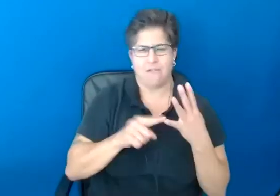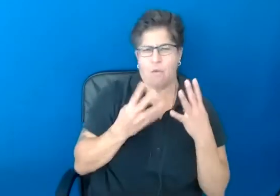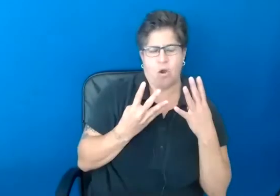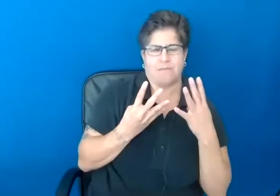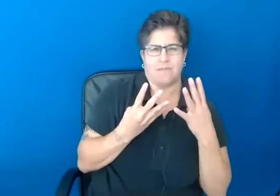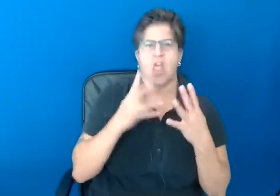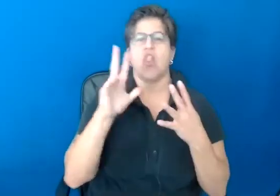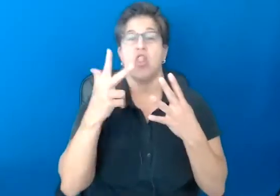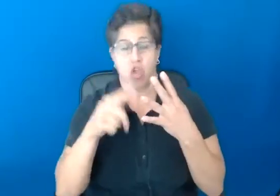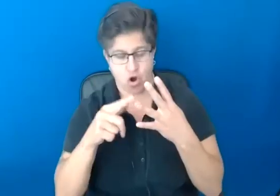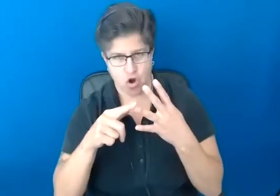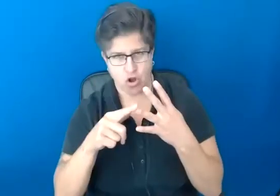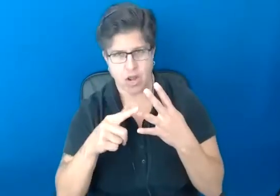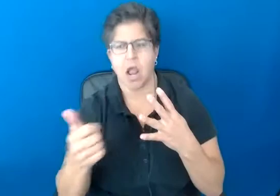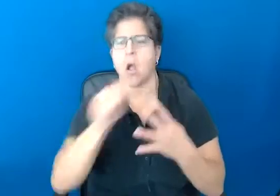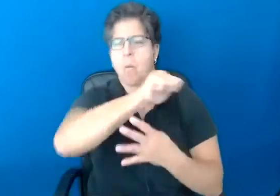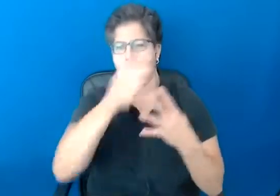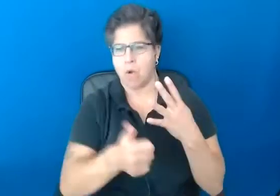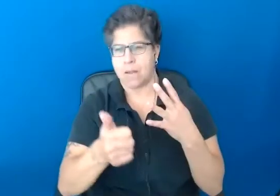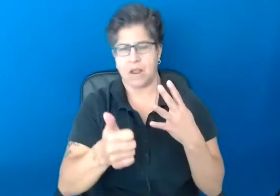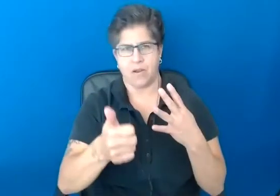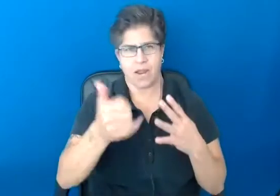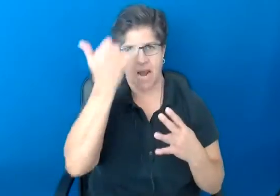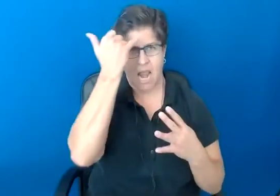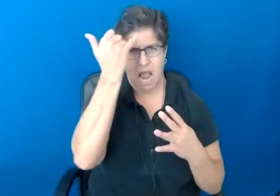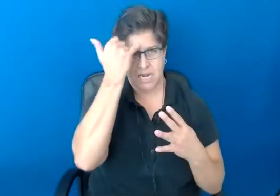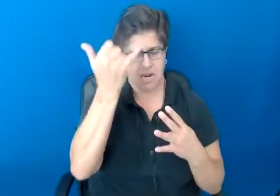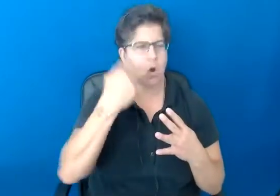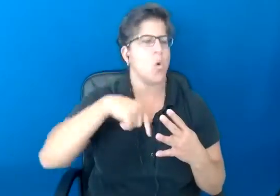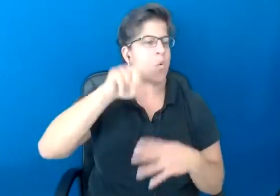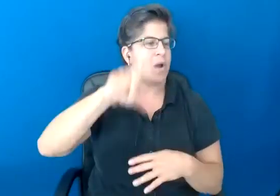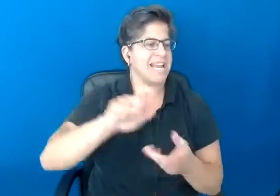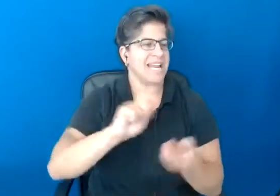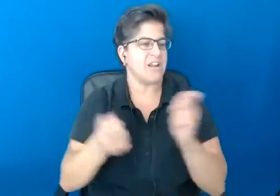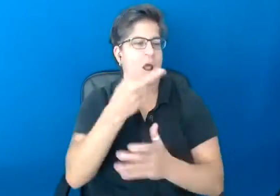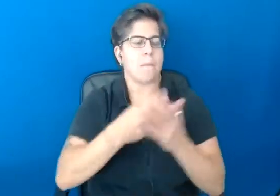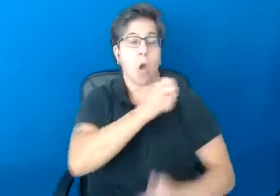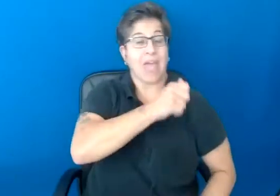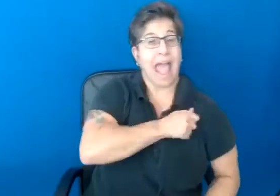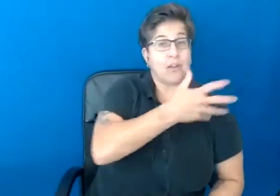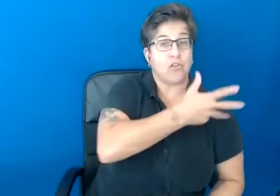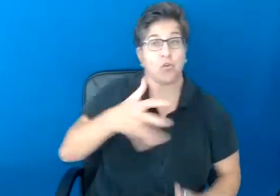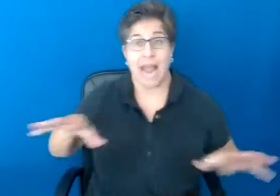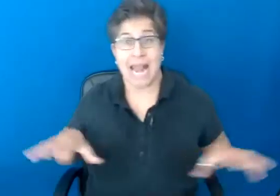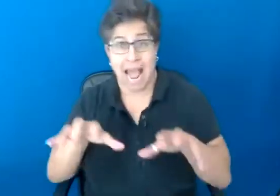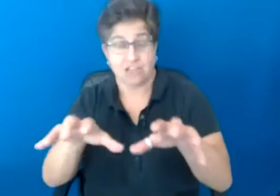our actions. As we become willing to admit our defects, we begin to see how much of our thinking is